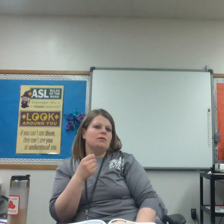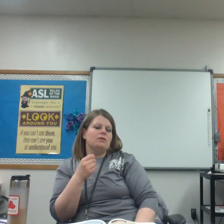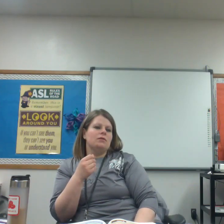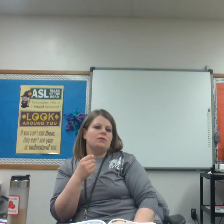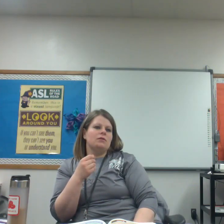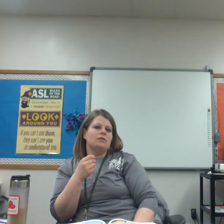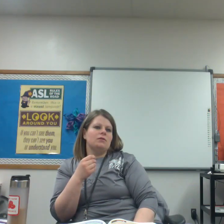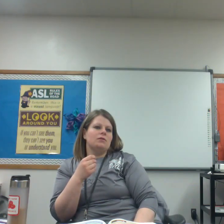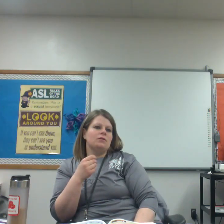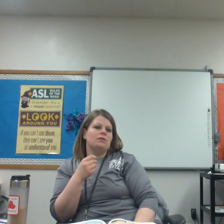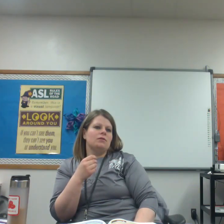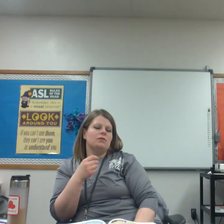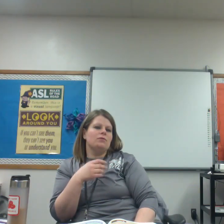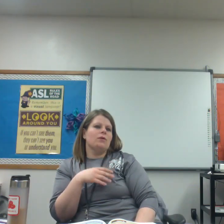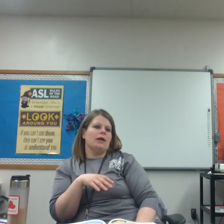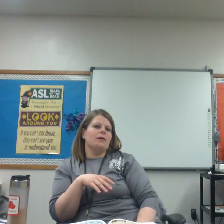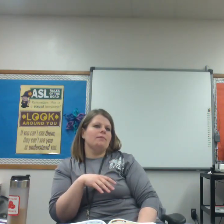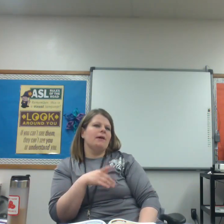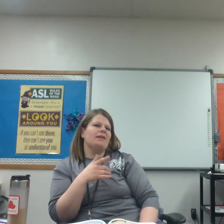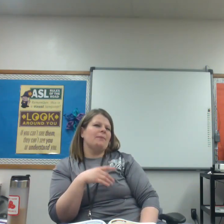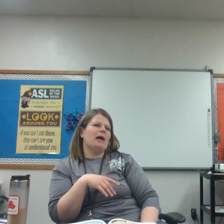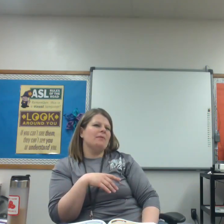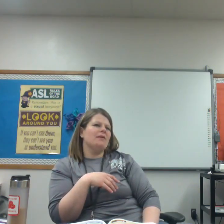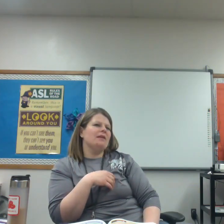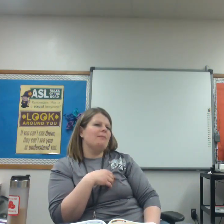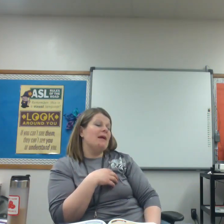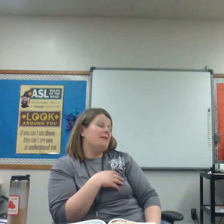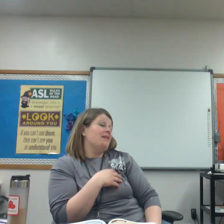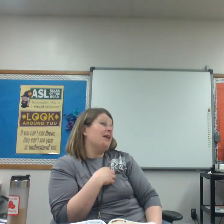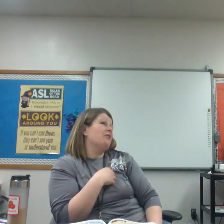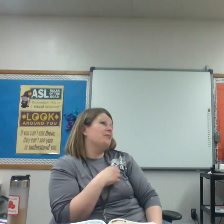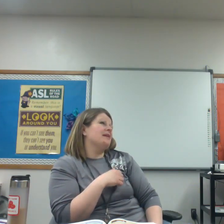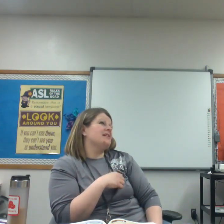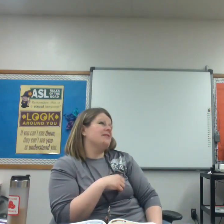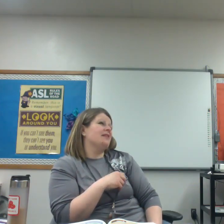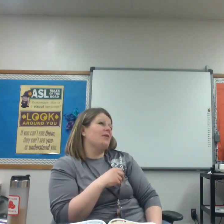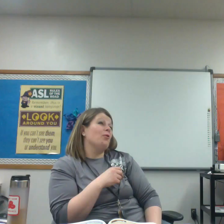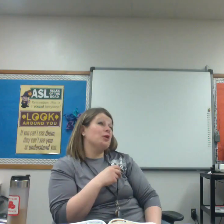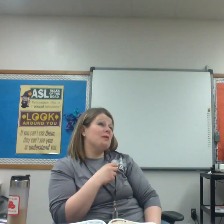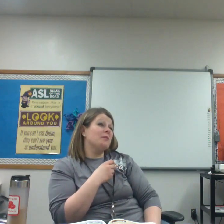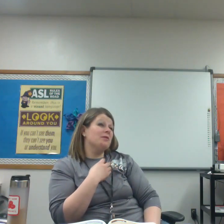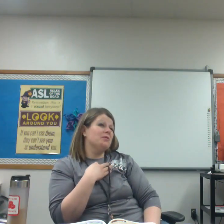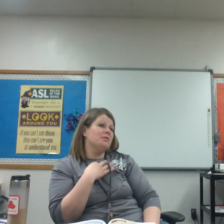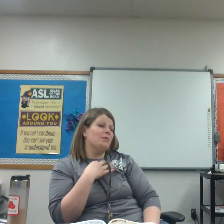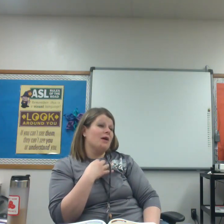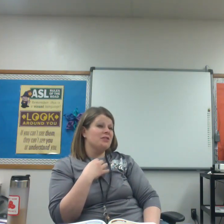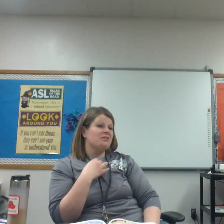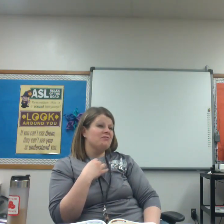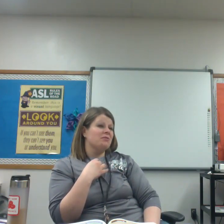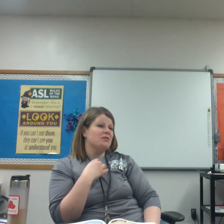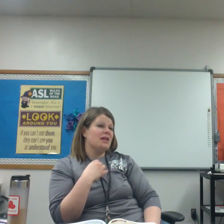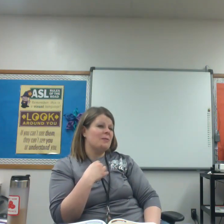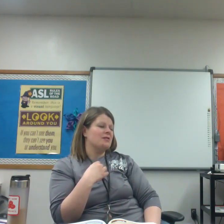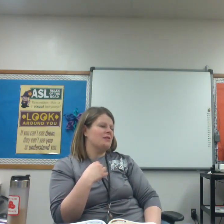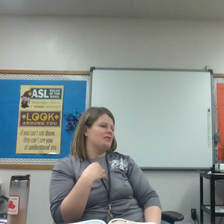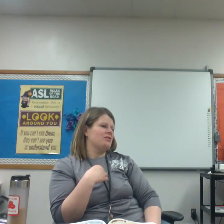are through the deaf eyes. Right, but they maybe, I don't know, because even older people who watch it use the captions, not just the